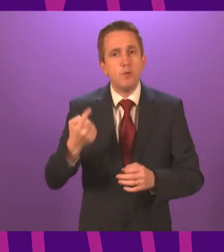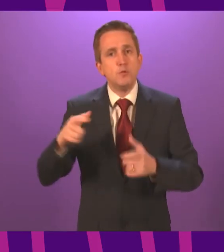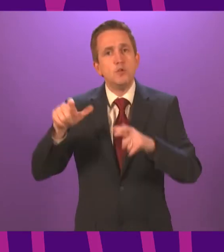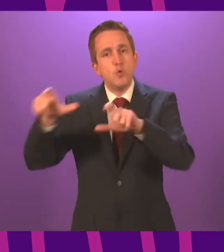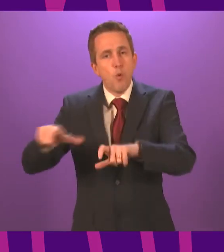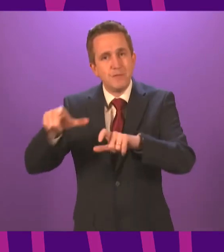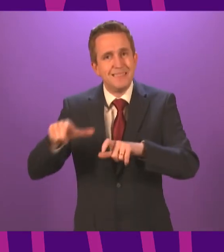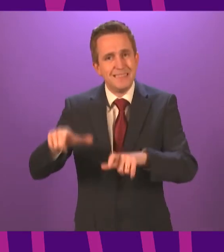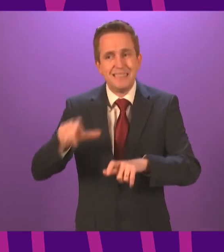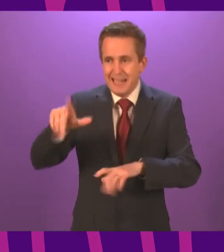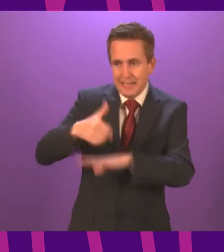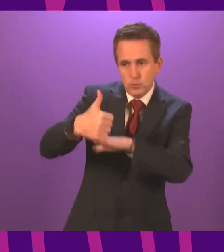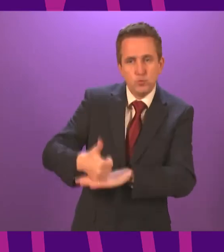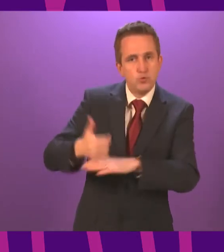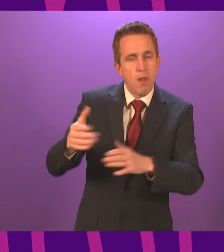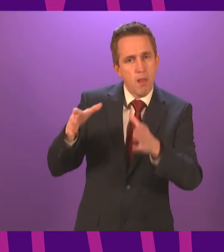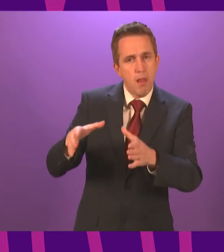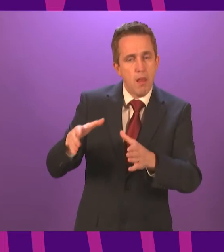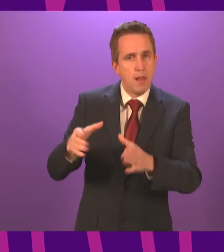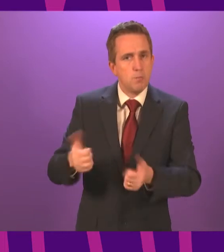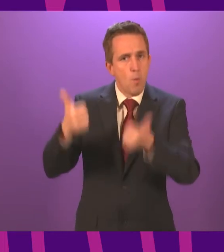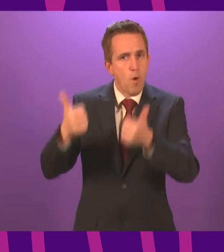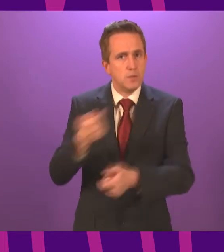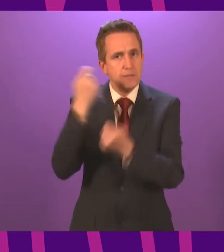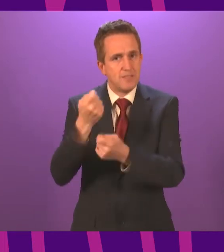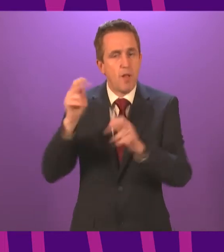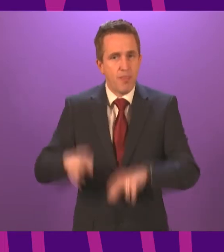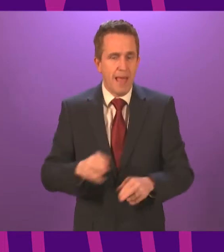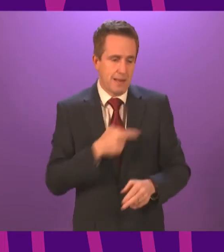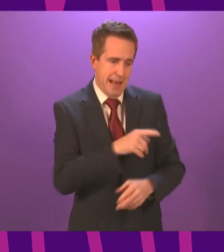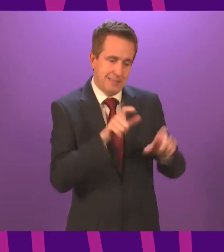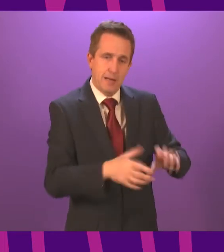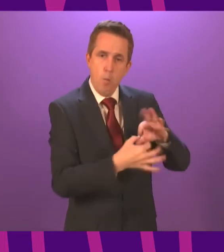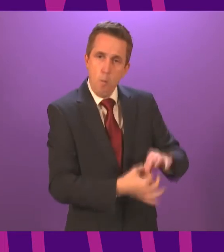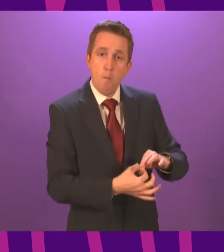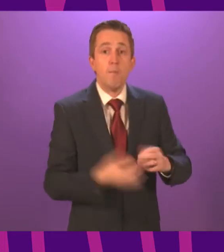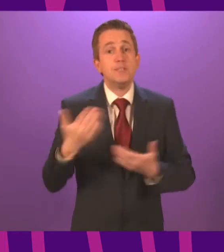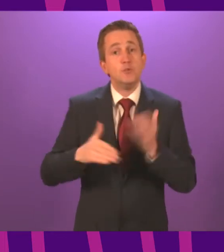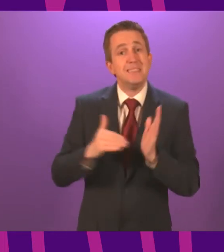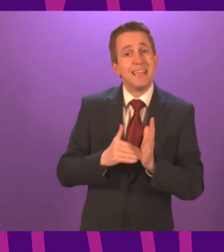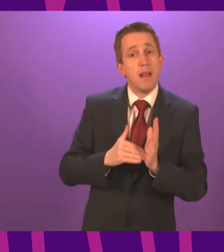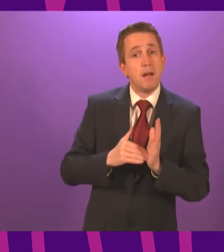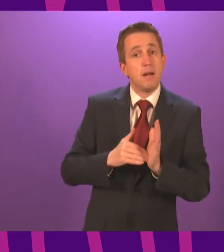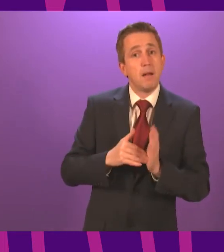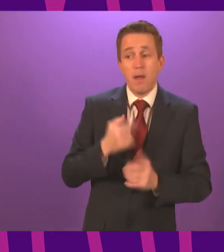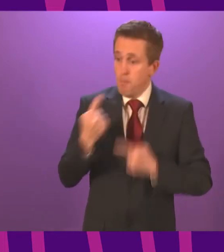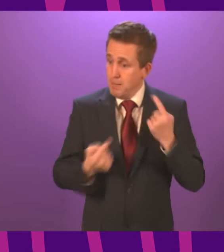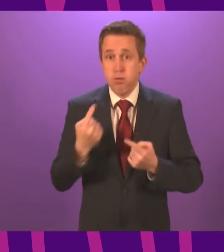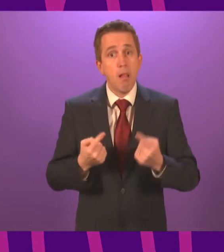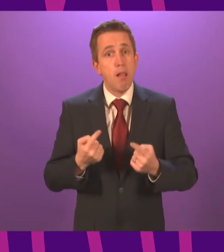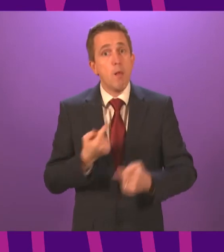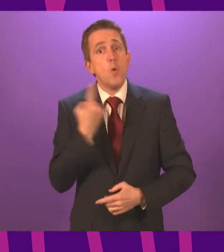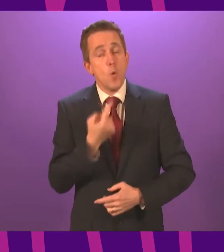is more effective than asking them to do that at home. And in New Zealand, people who have to self-isolate and their families can, if